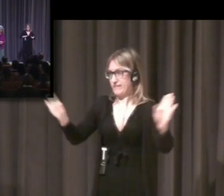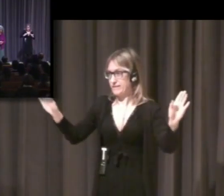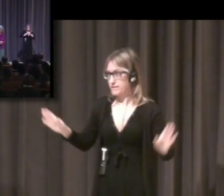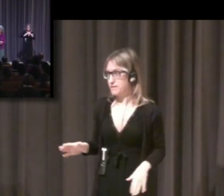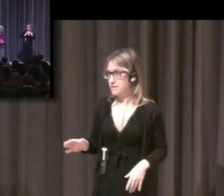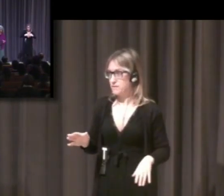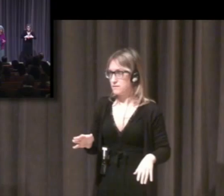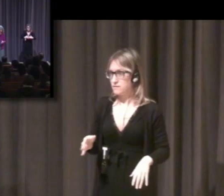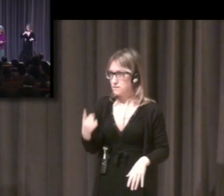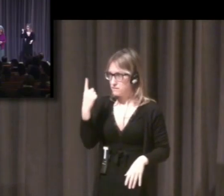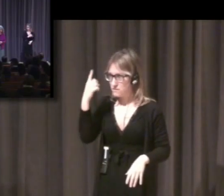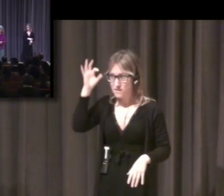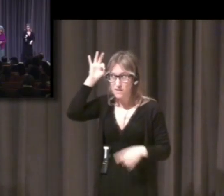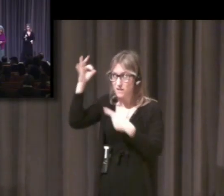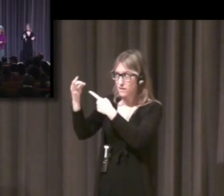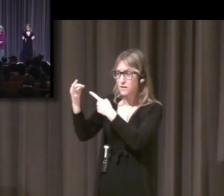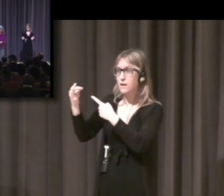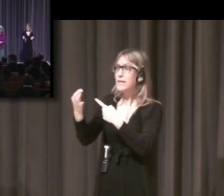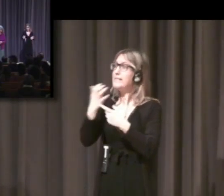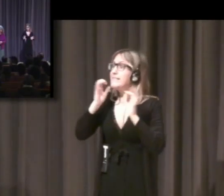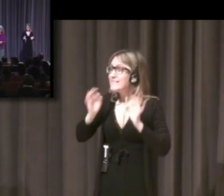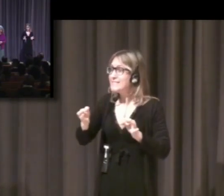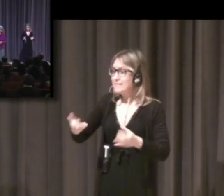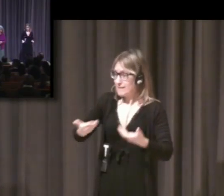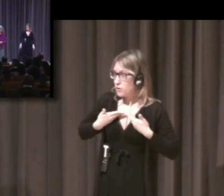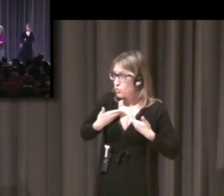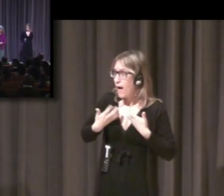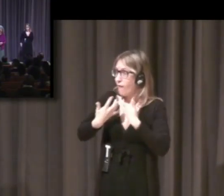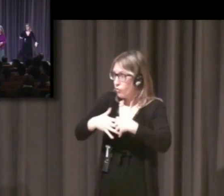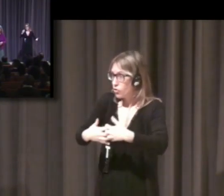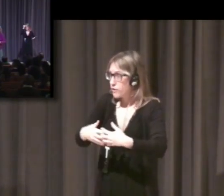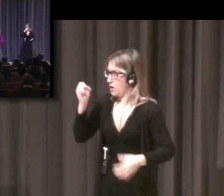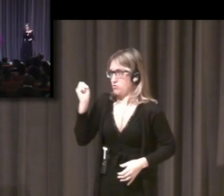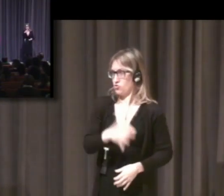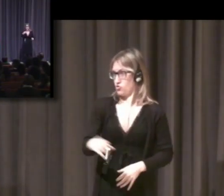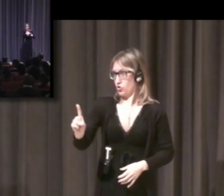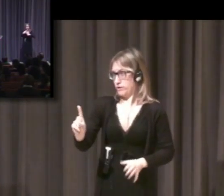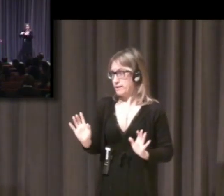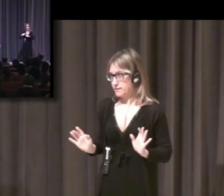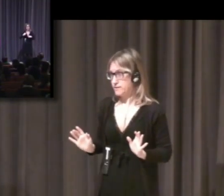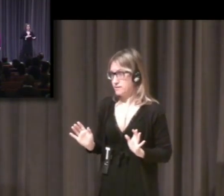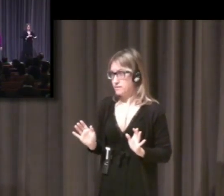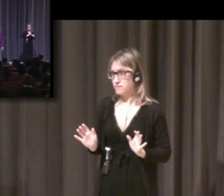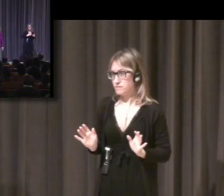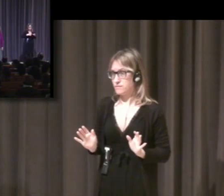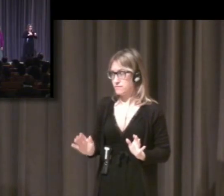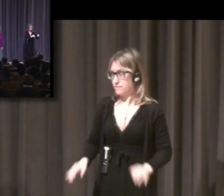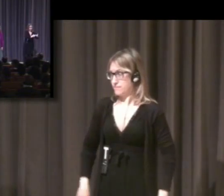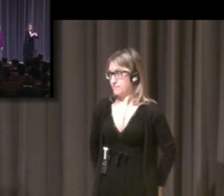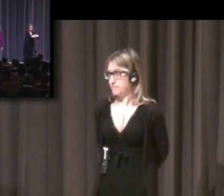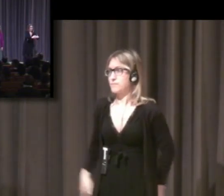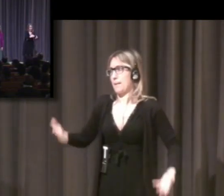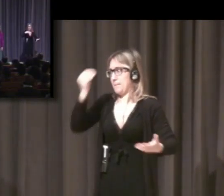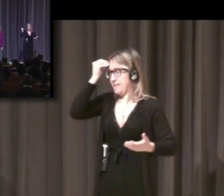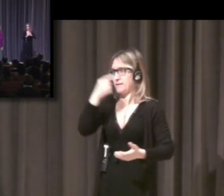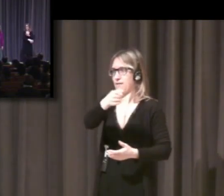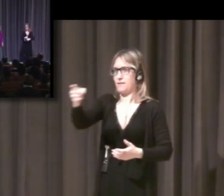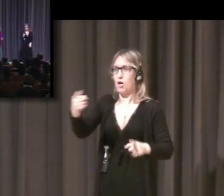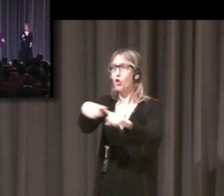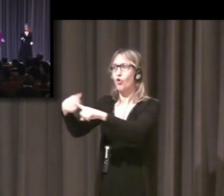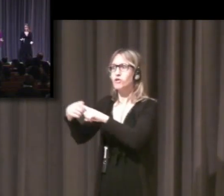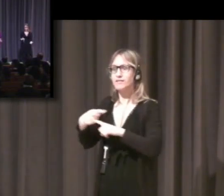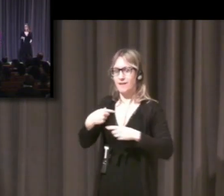You know? Think about that. You don't throw away something that's useful to you. And being able to communicate with the people around you